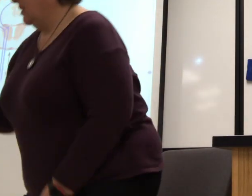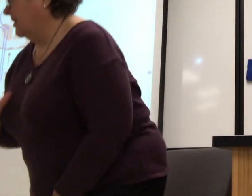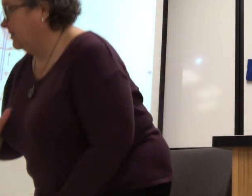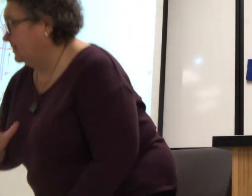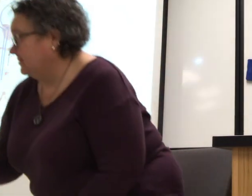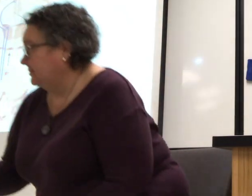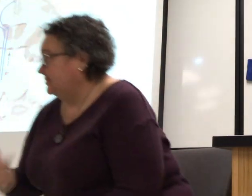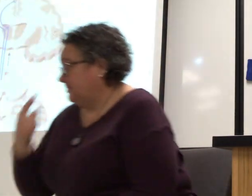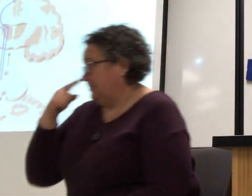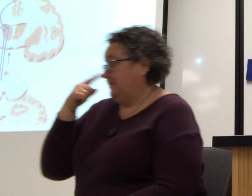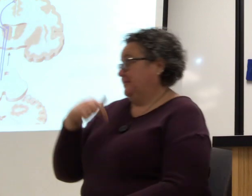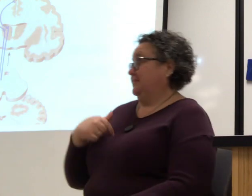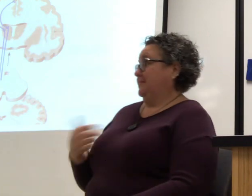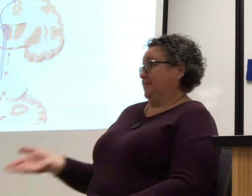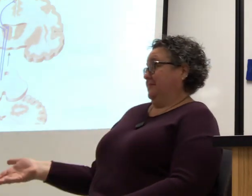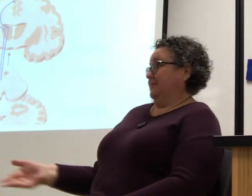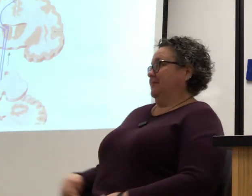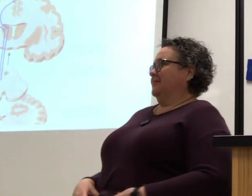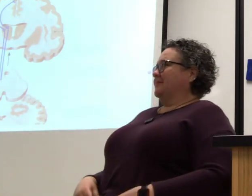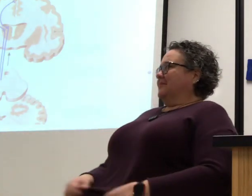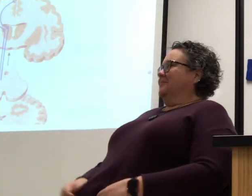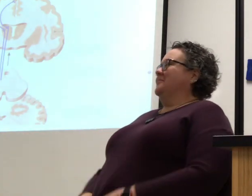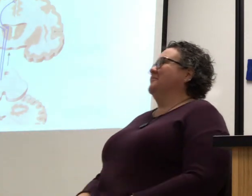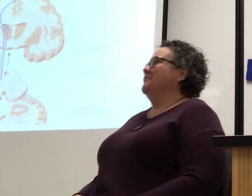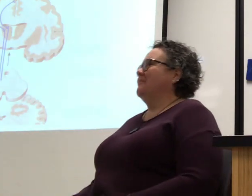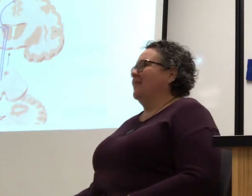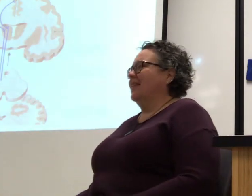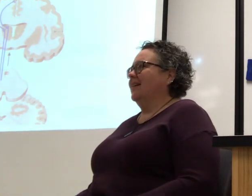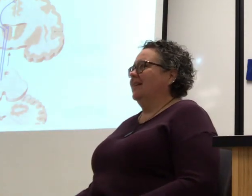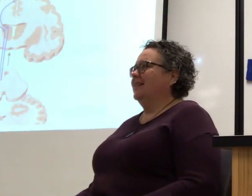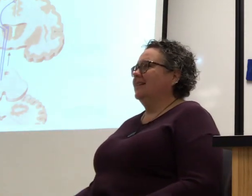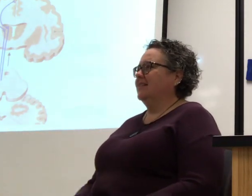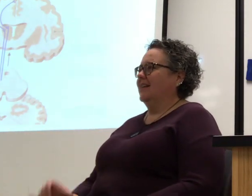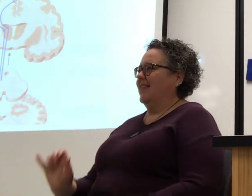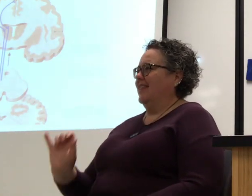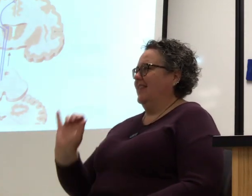Projects to the correct area of